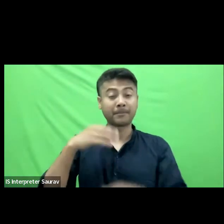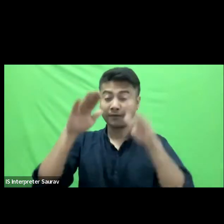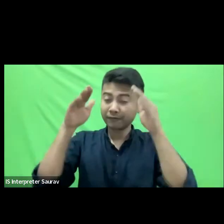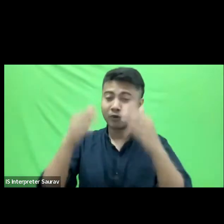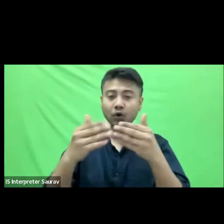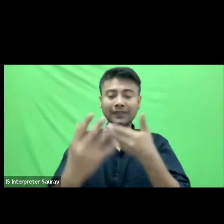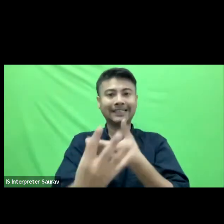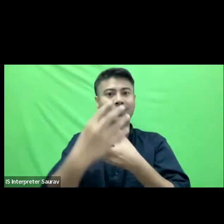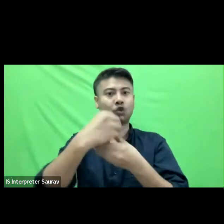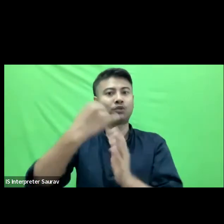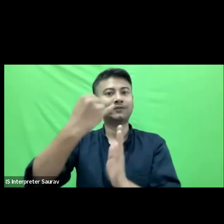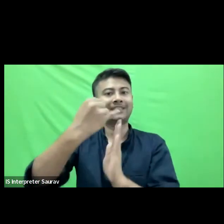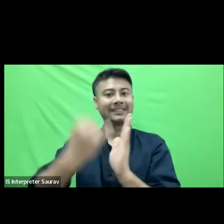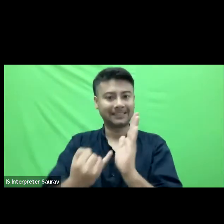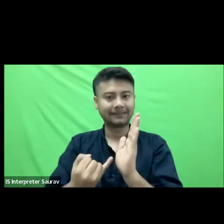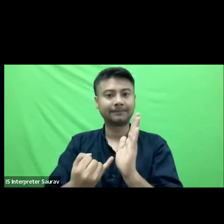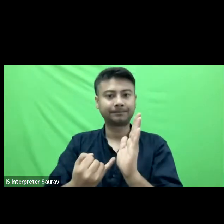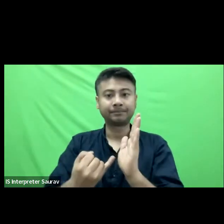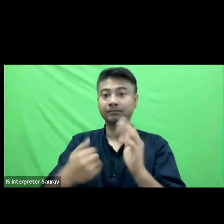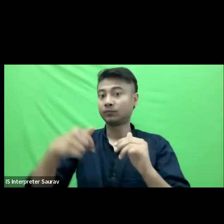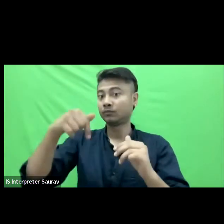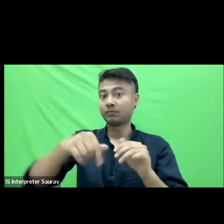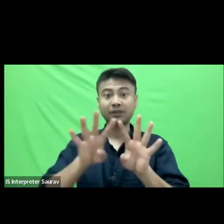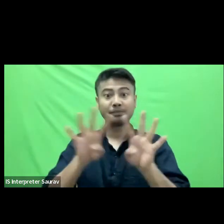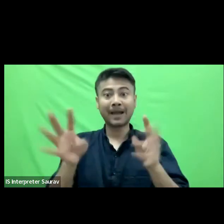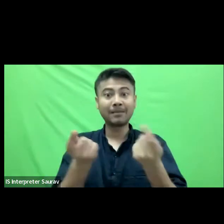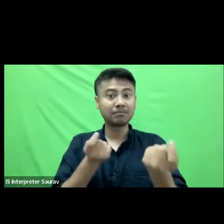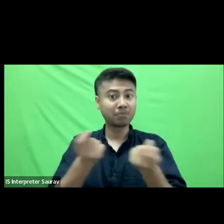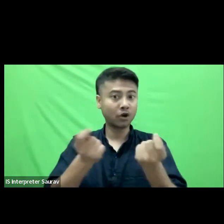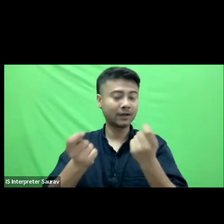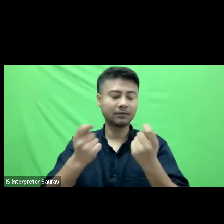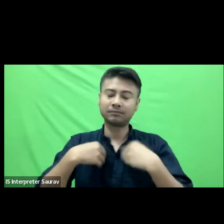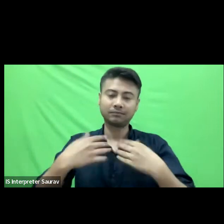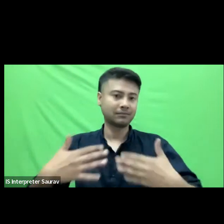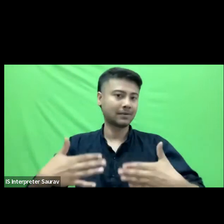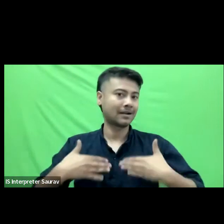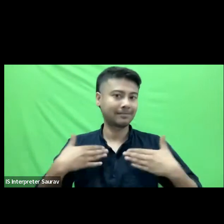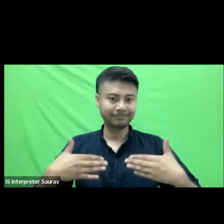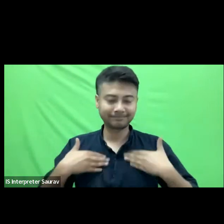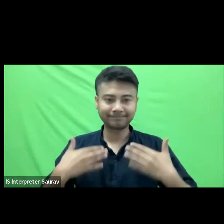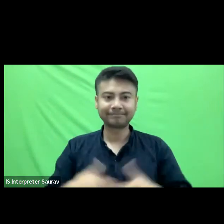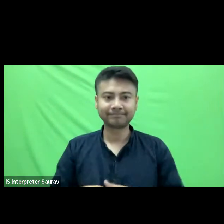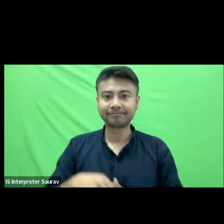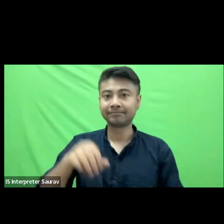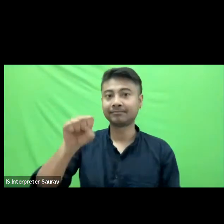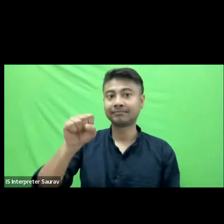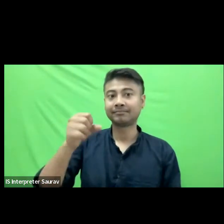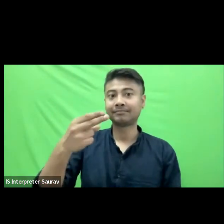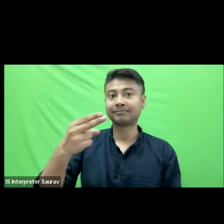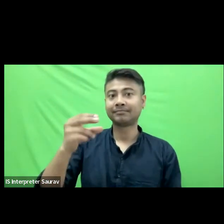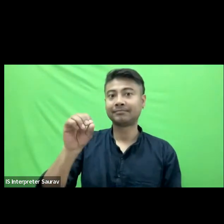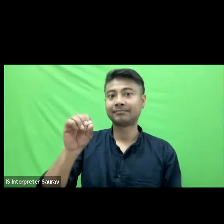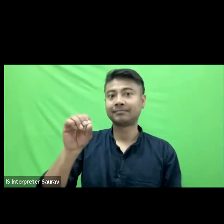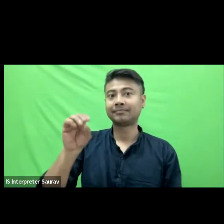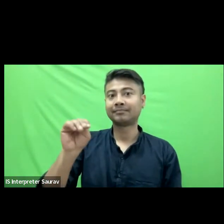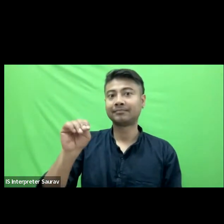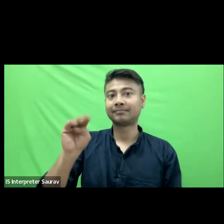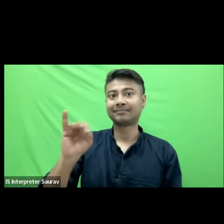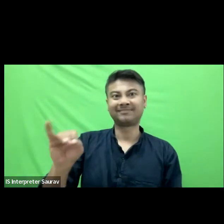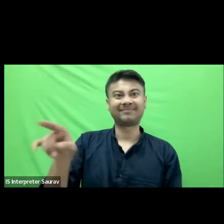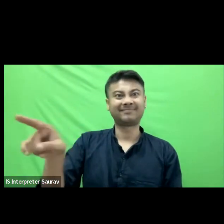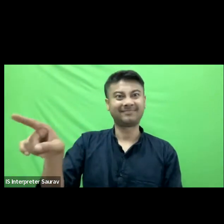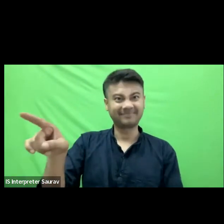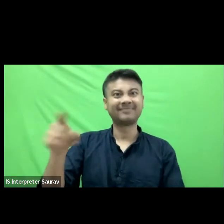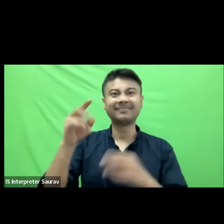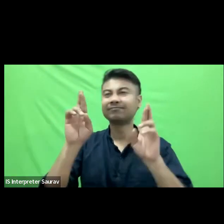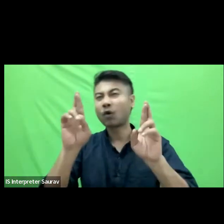it's my great pleasure to moderate this panel discussion. I think, as Mr. Sharp said, I'm sure we'll have vibrant discussions and can shed